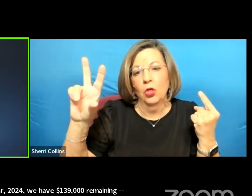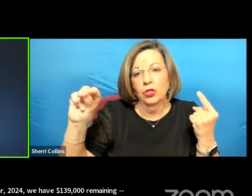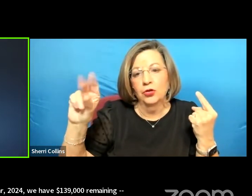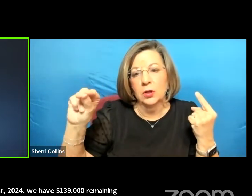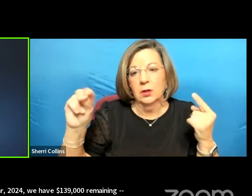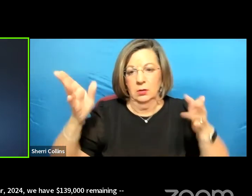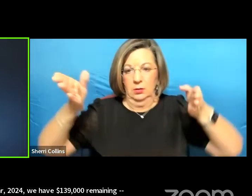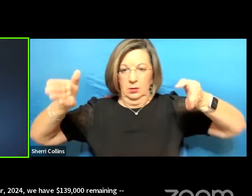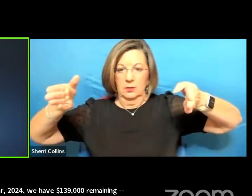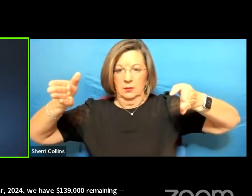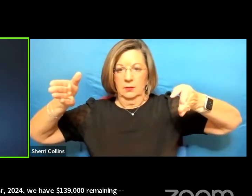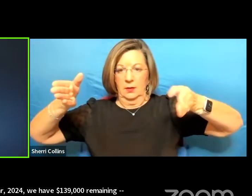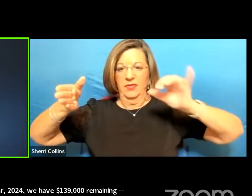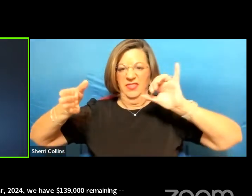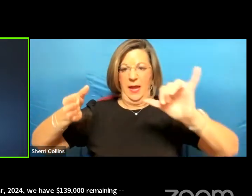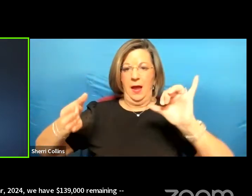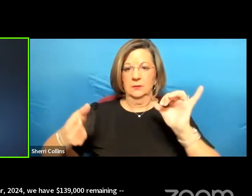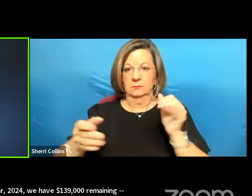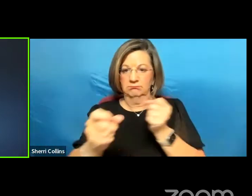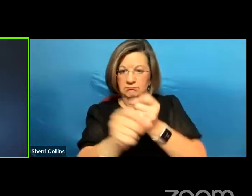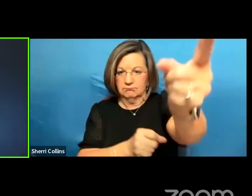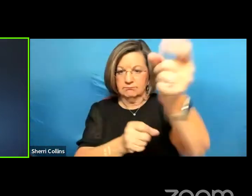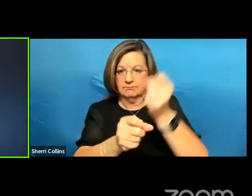continues until June 30th.